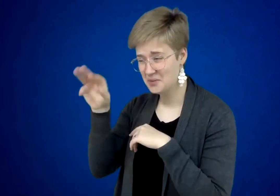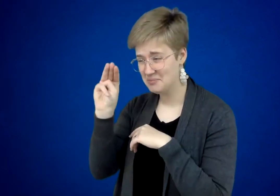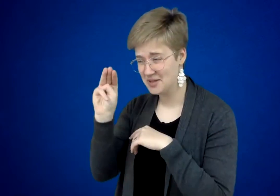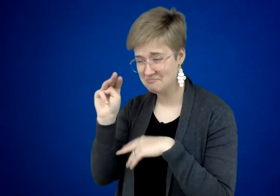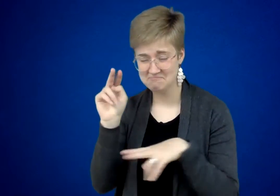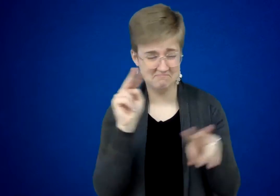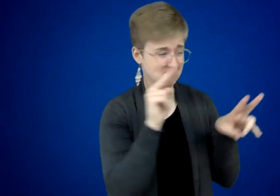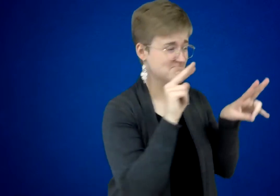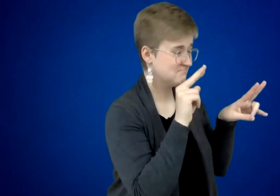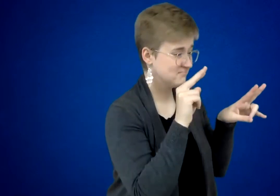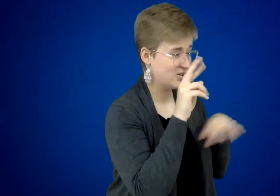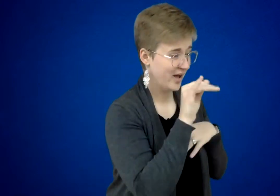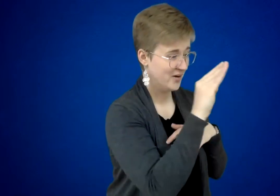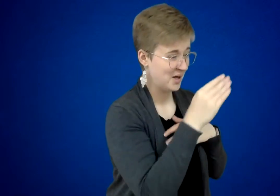she turned and looked at Rob.